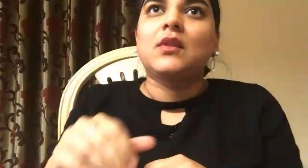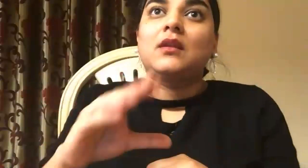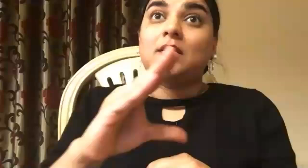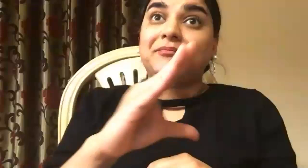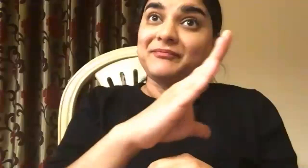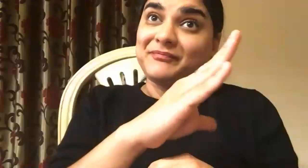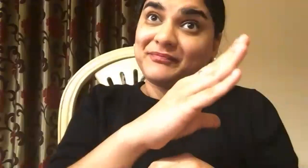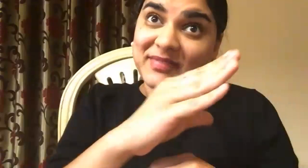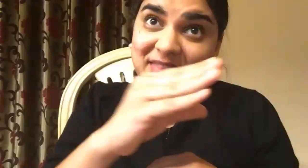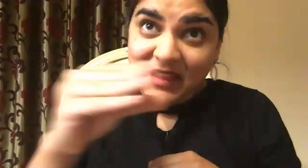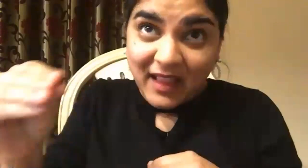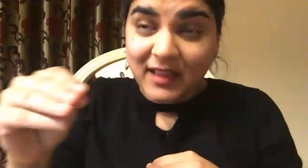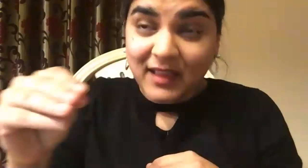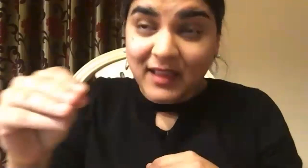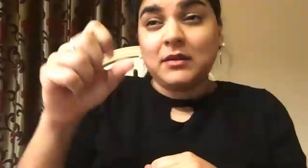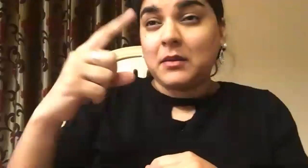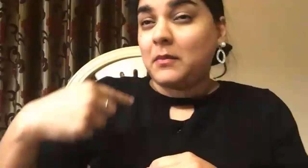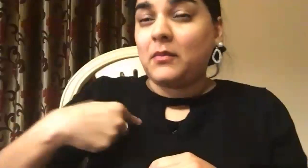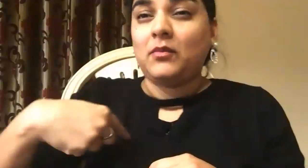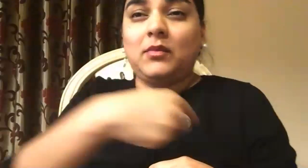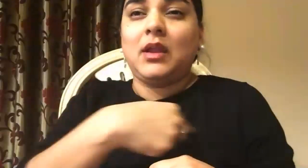things and standards are so far behind for the deafblind community, and